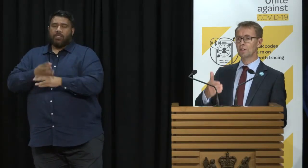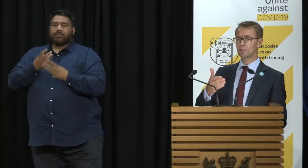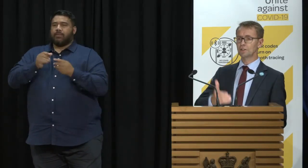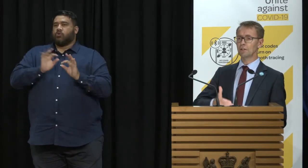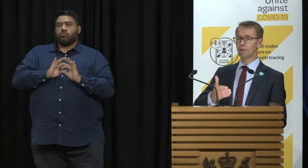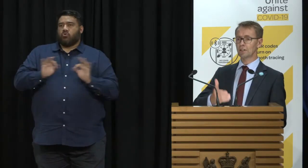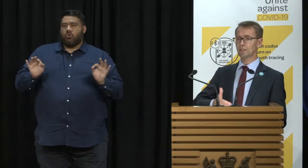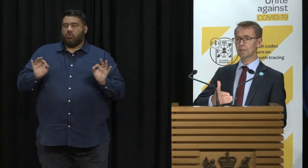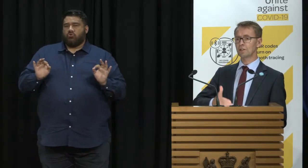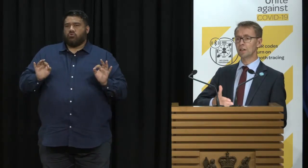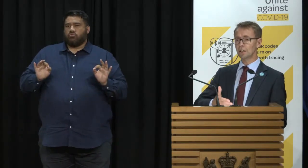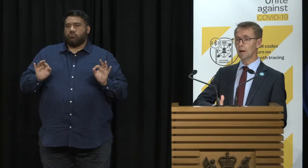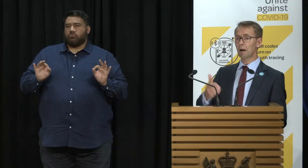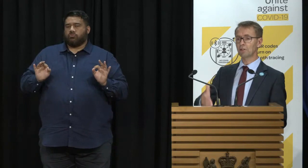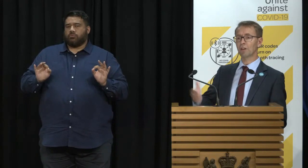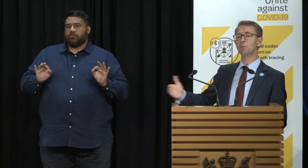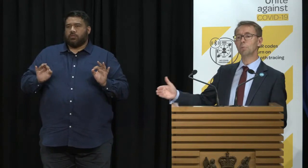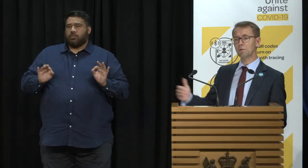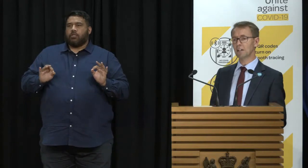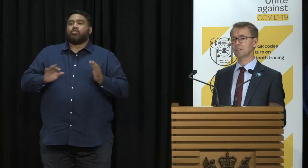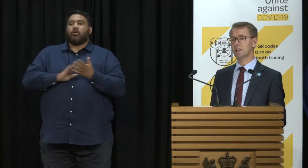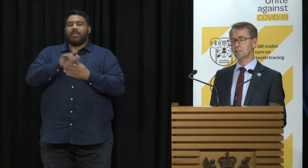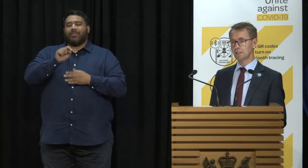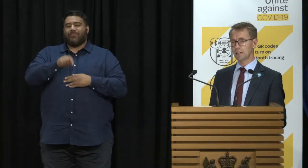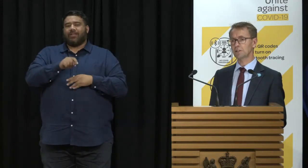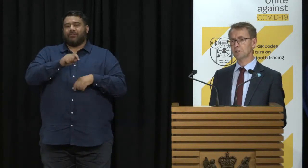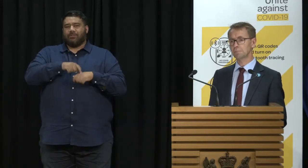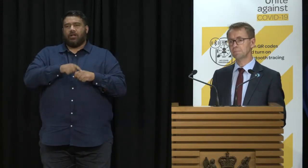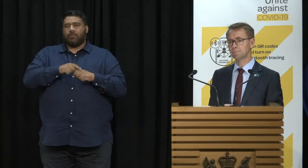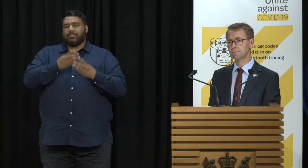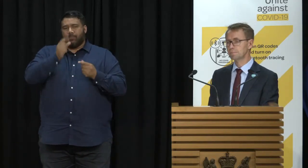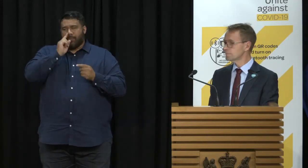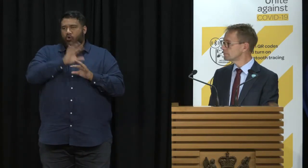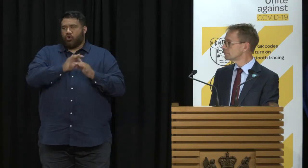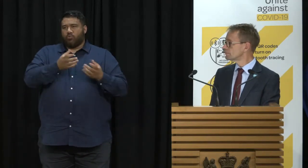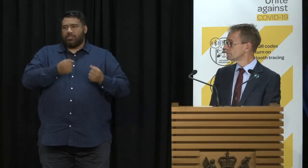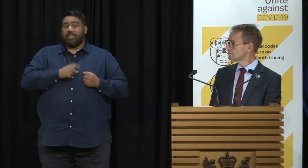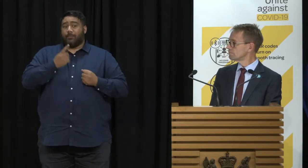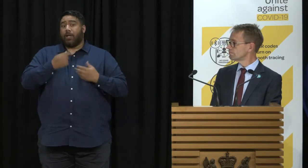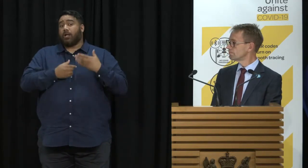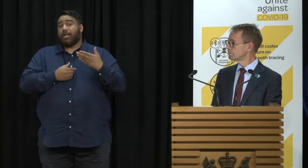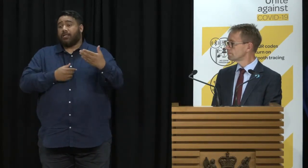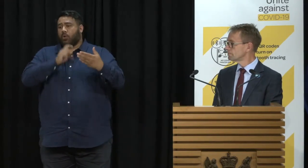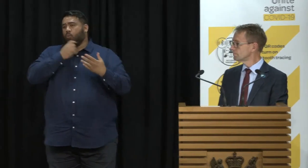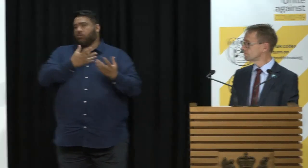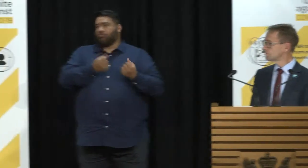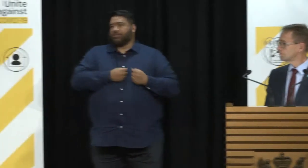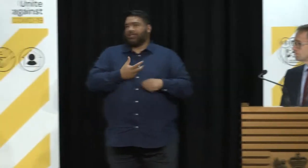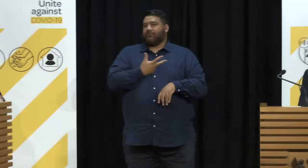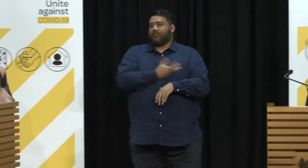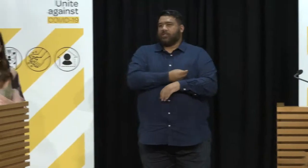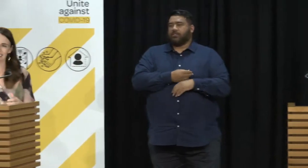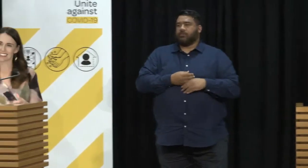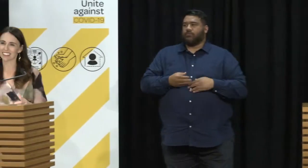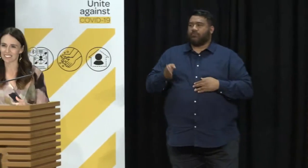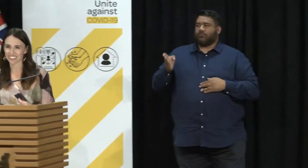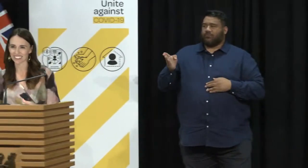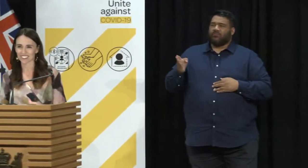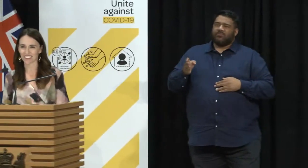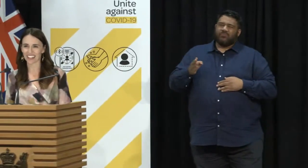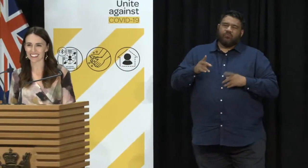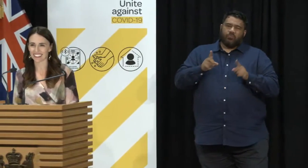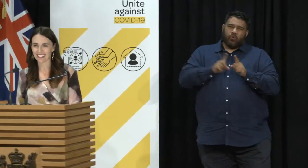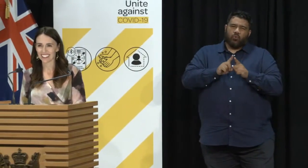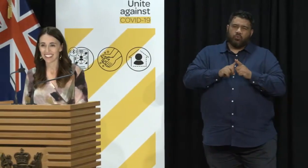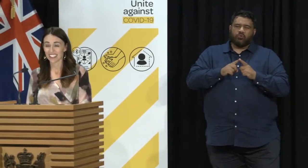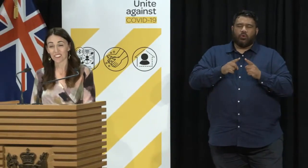people didn't get vaccinated then, but they will be vaccinated next. So just for a little bit of context, because this is the complexity of this